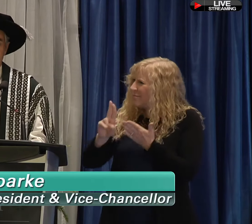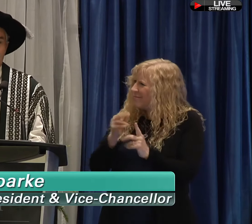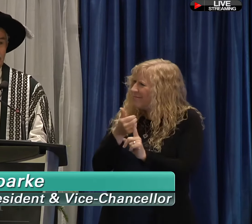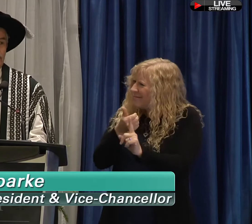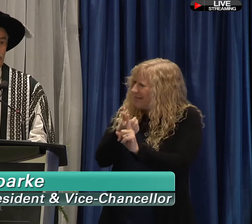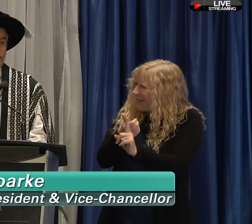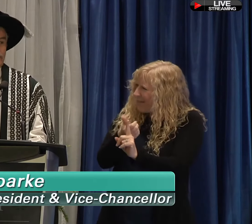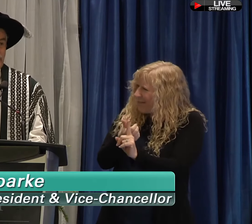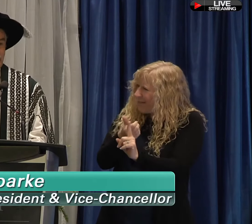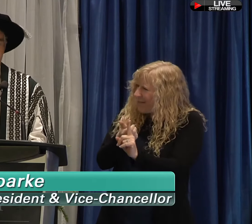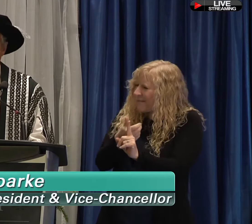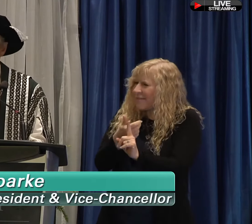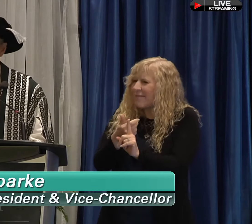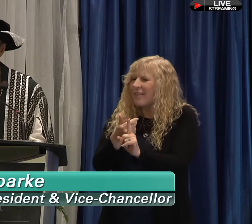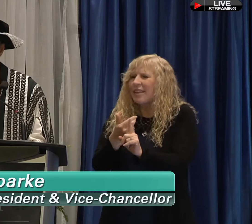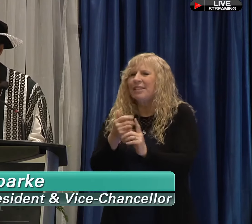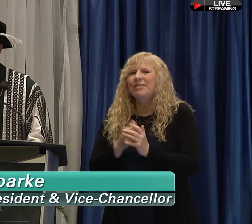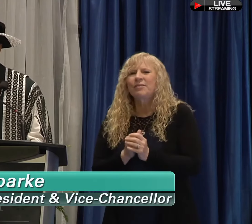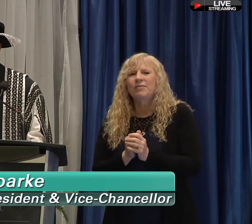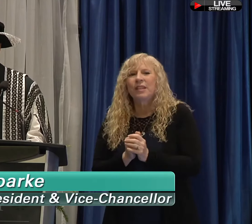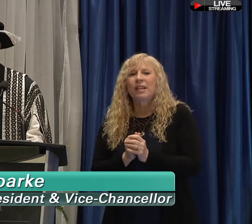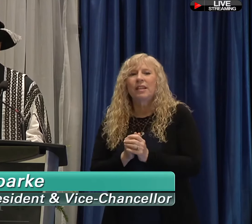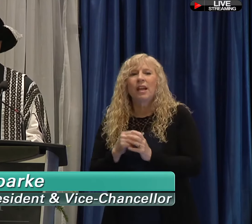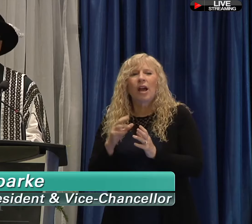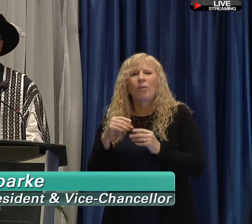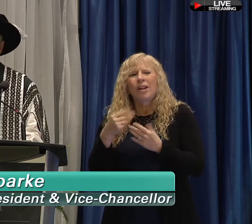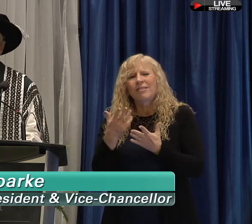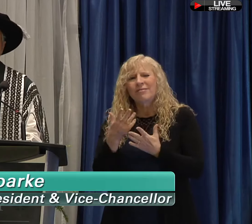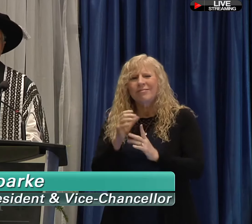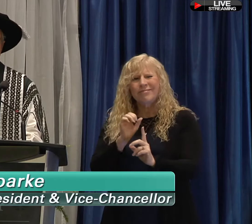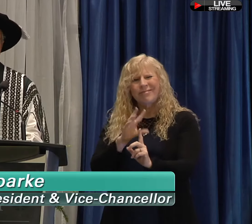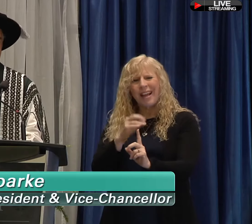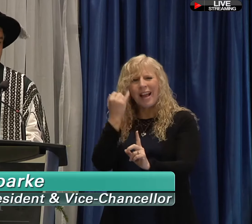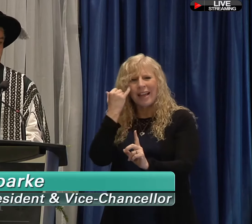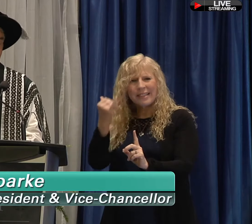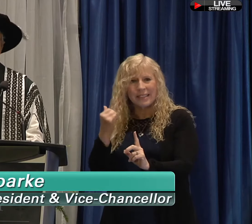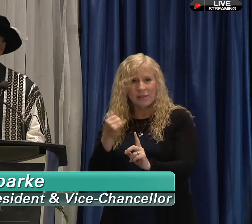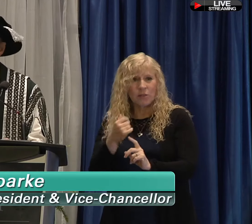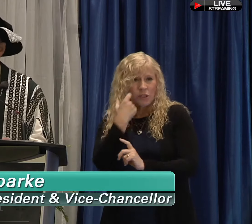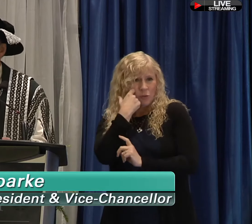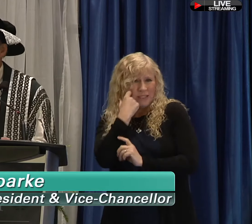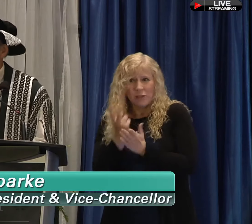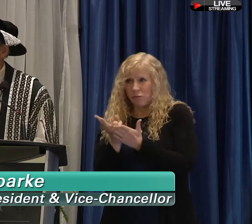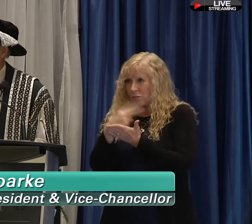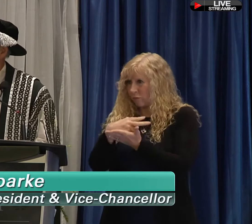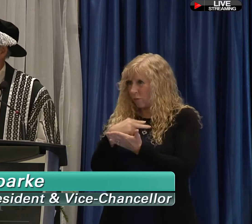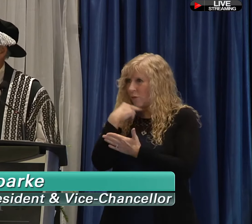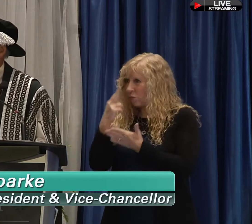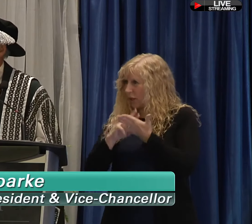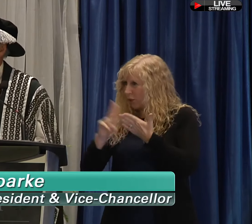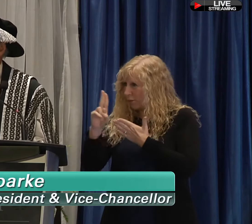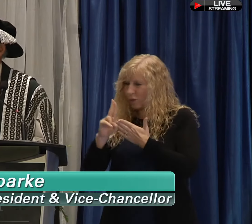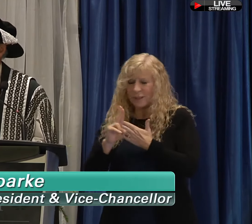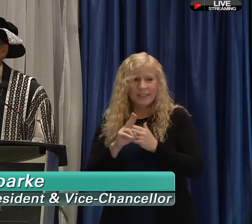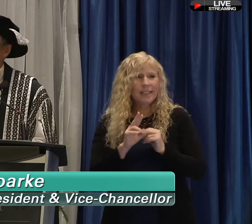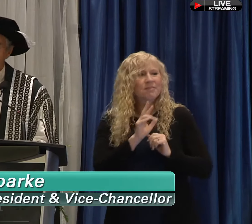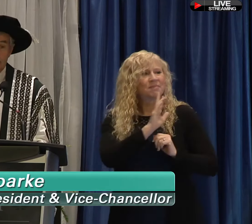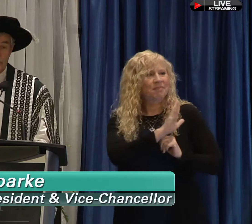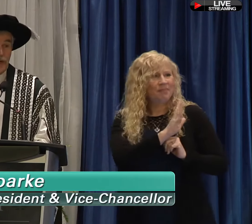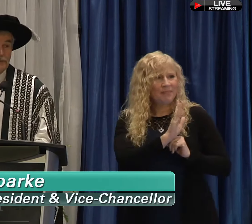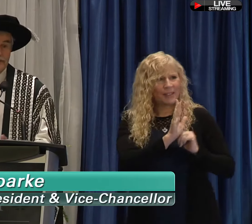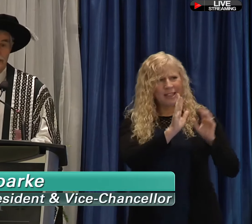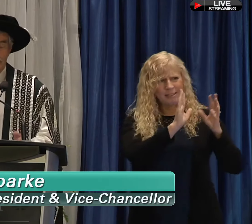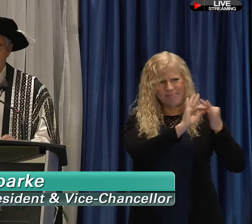And just to give you a flavor of that, I want to quote from a recent review of Trent University,